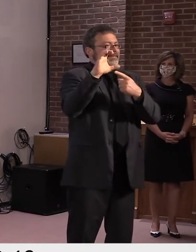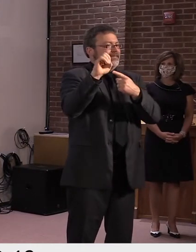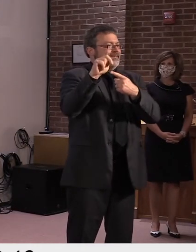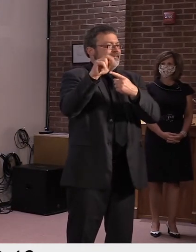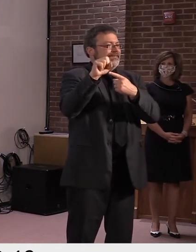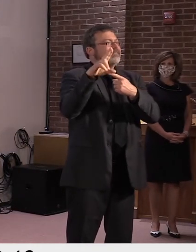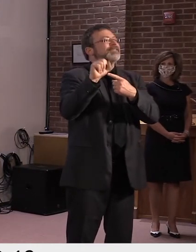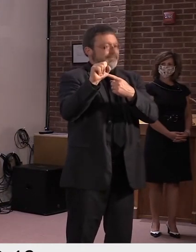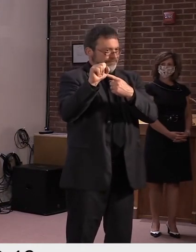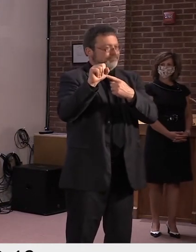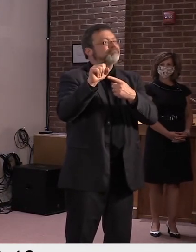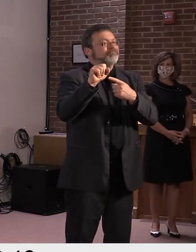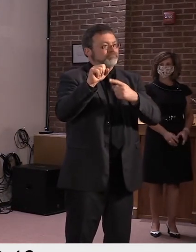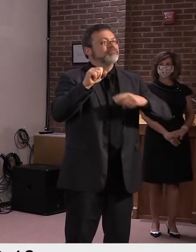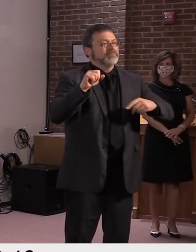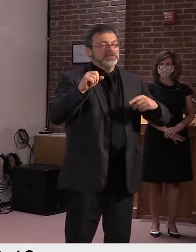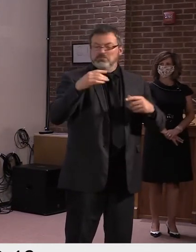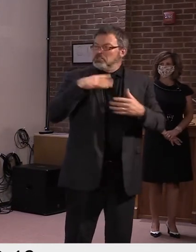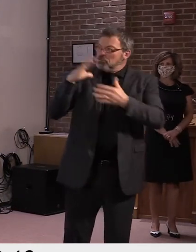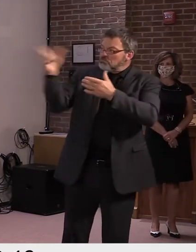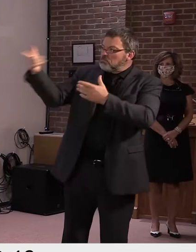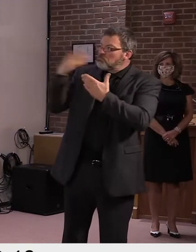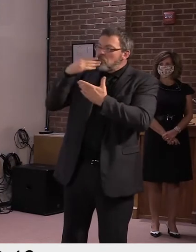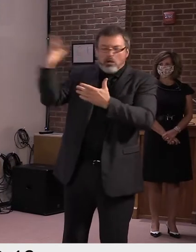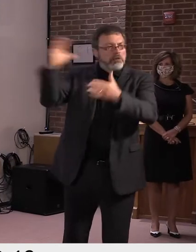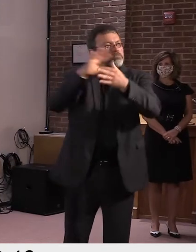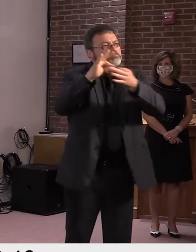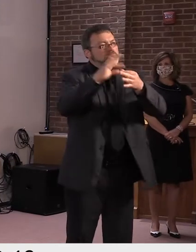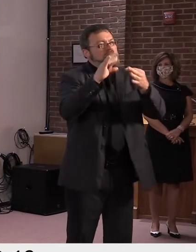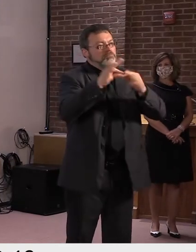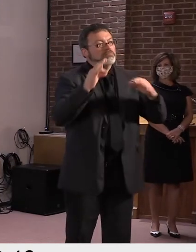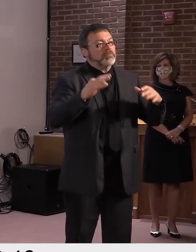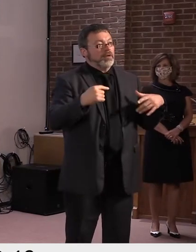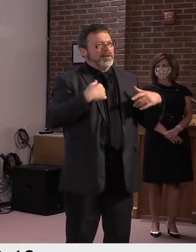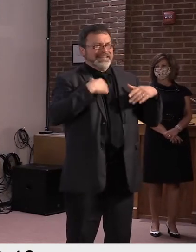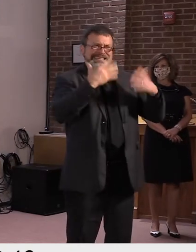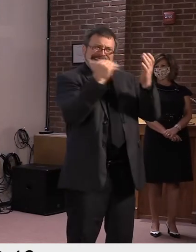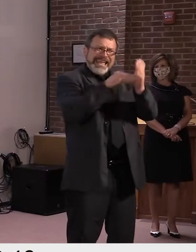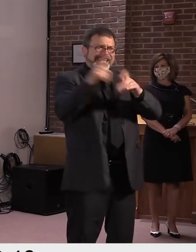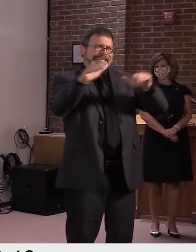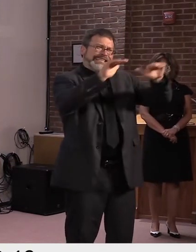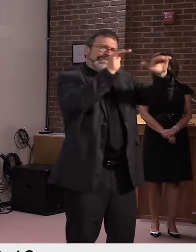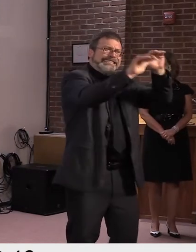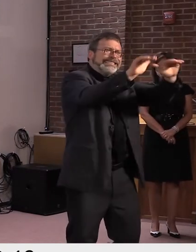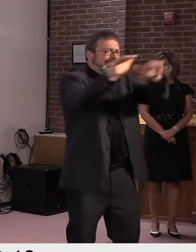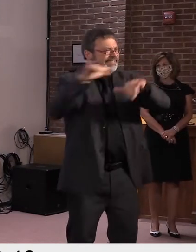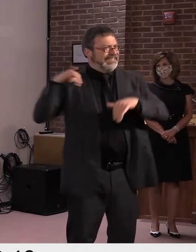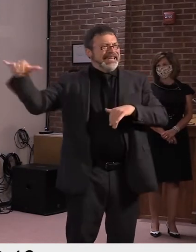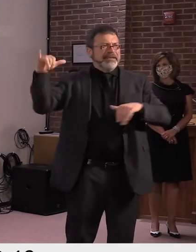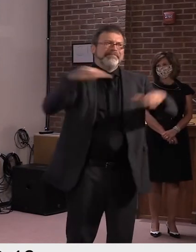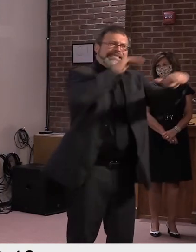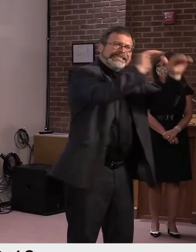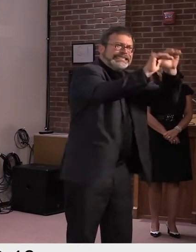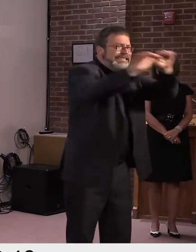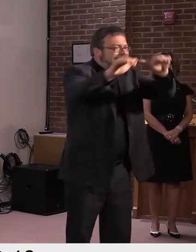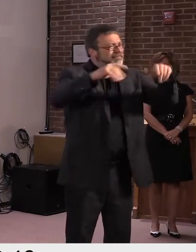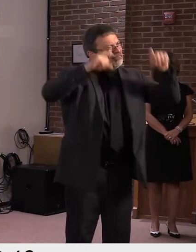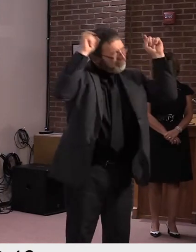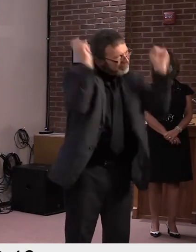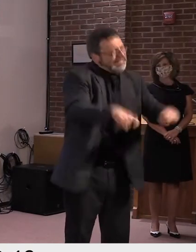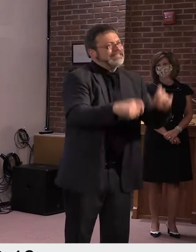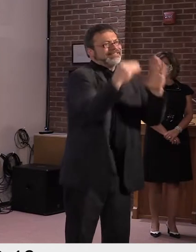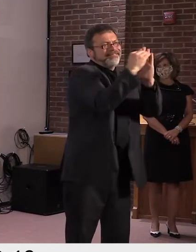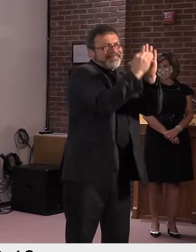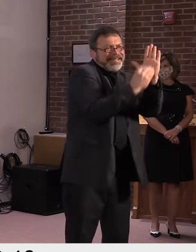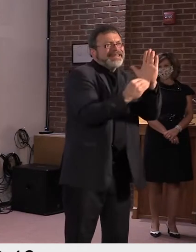for making the census participation by Vermonters a continual reminder to be counted accurately, once, only